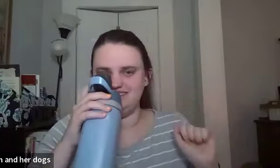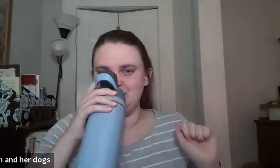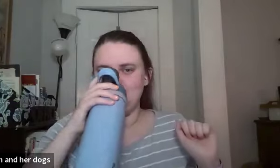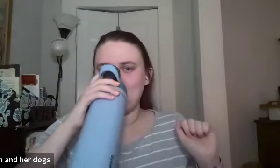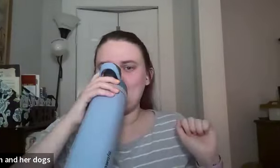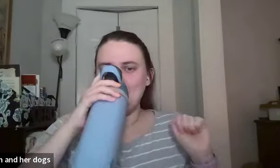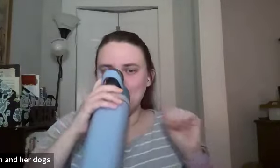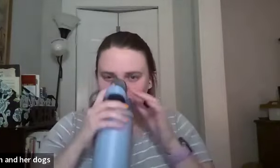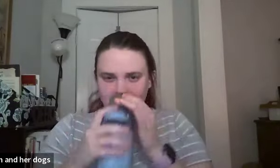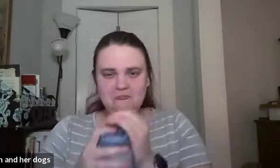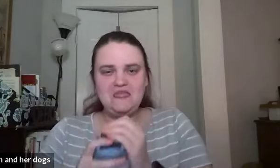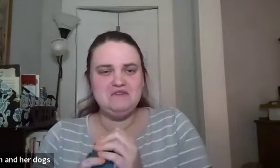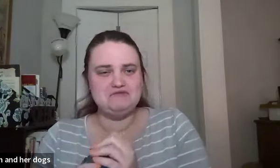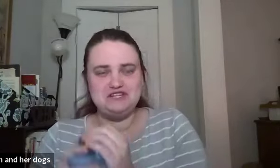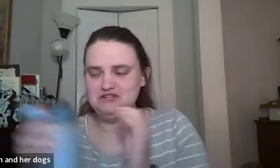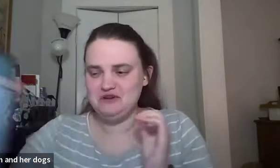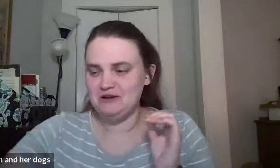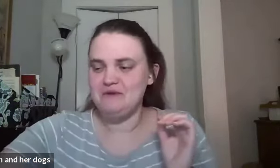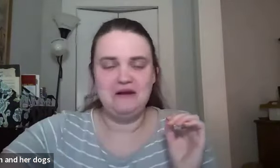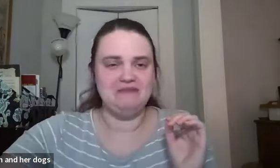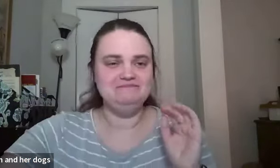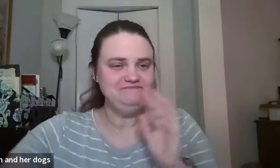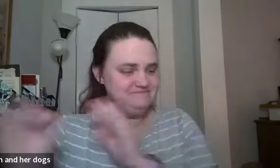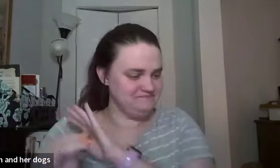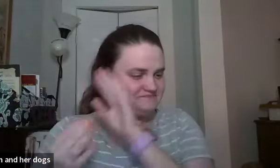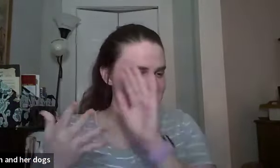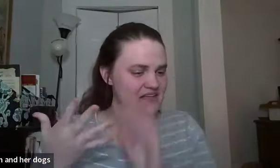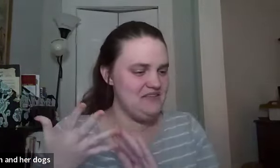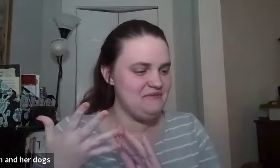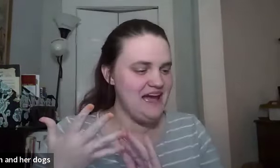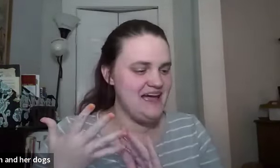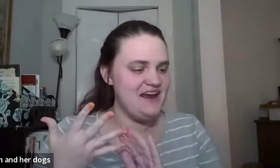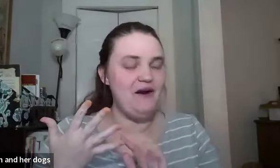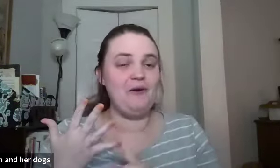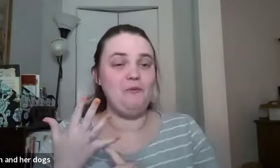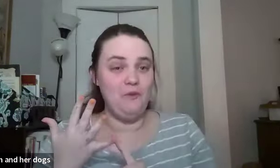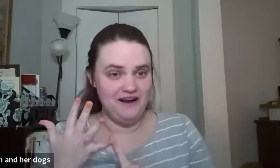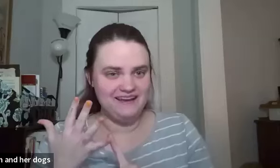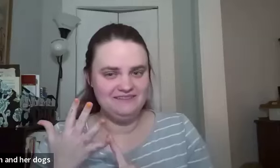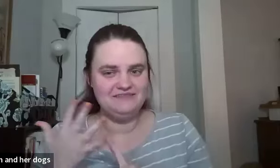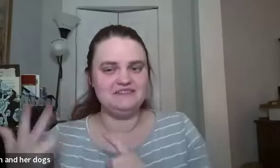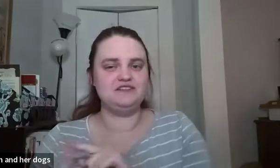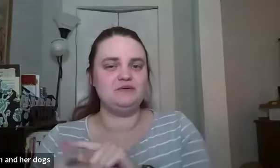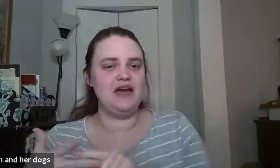there. That was such a cute dog. Okay. And then we had our why. So we